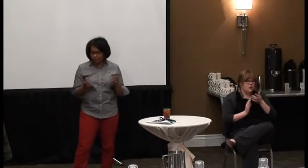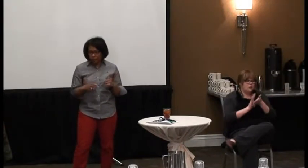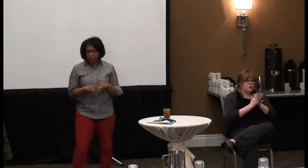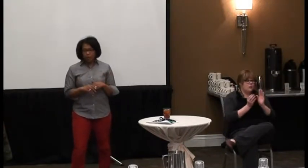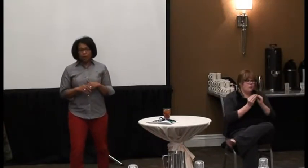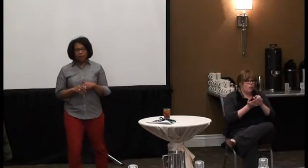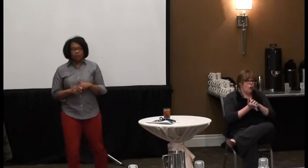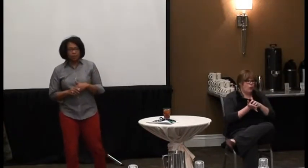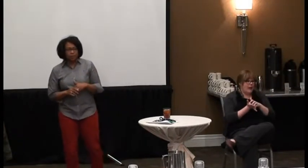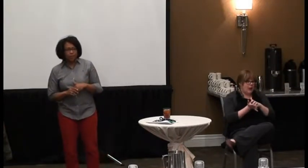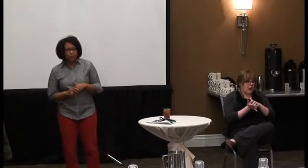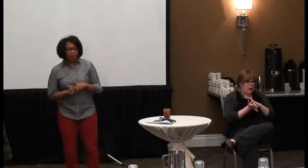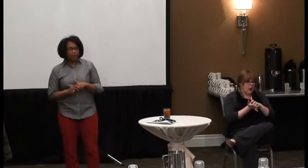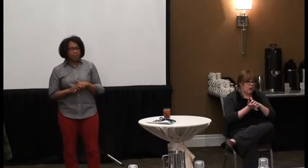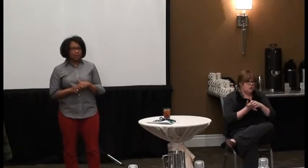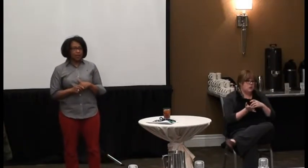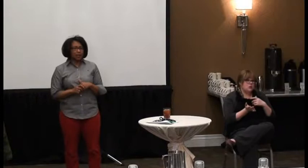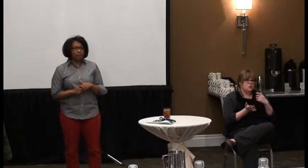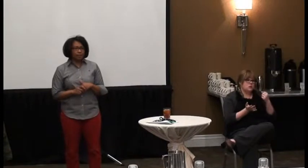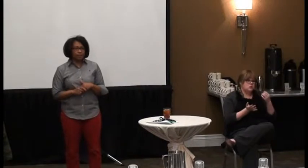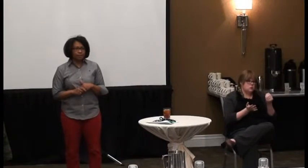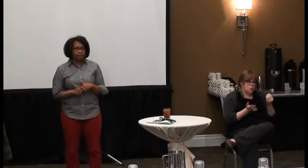weaker.